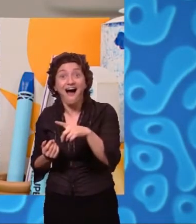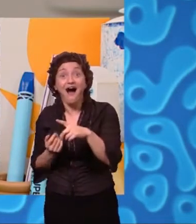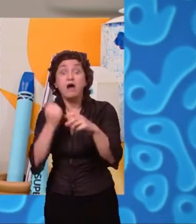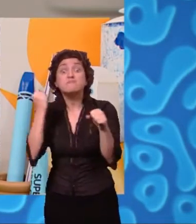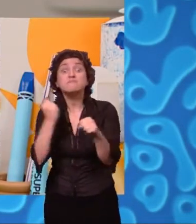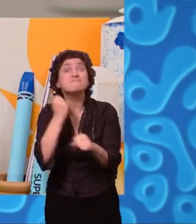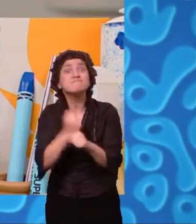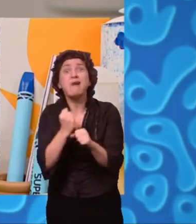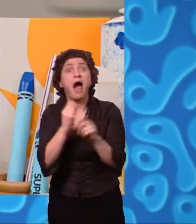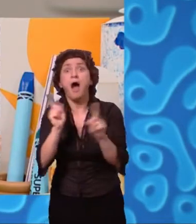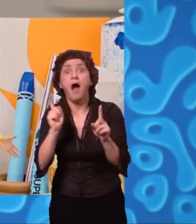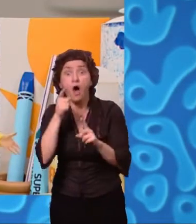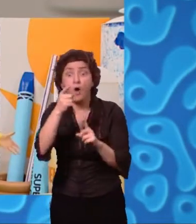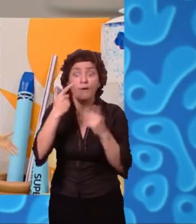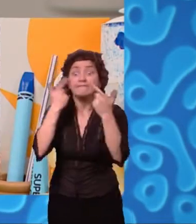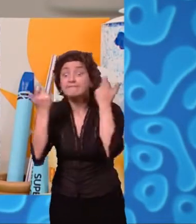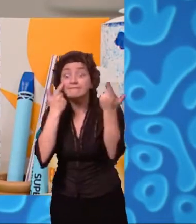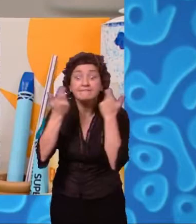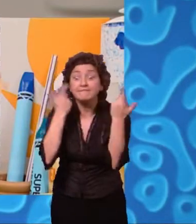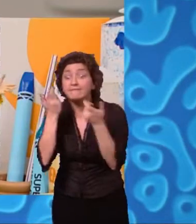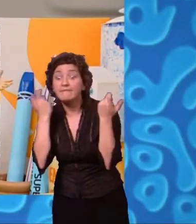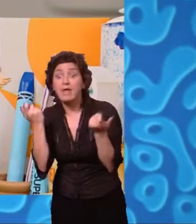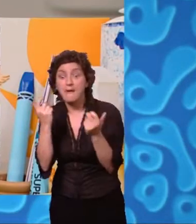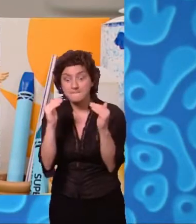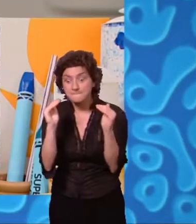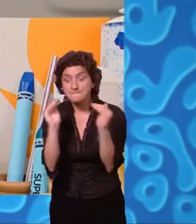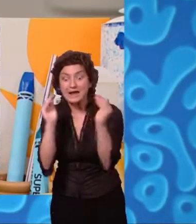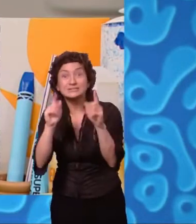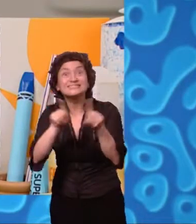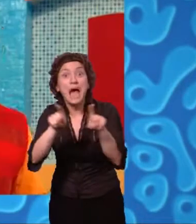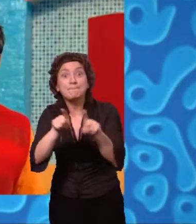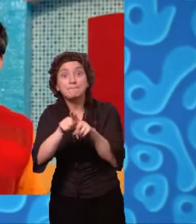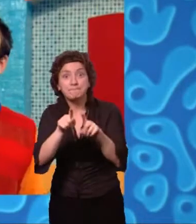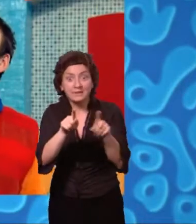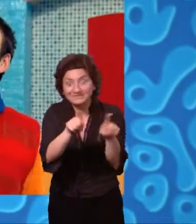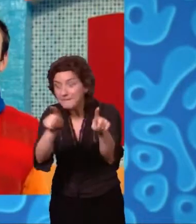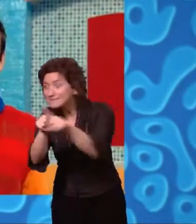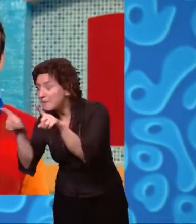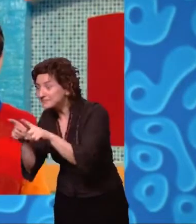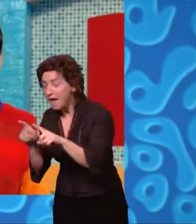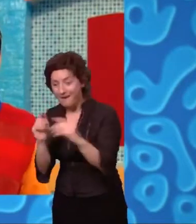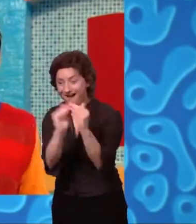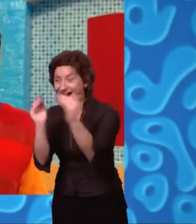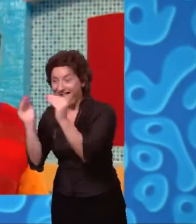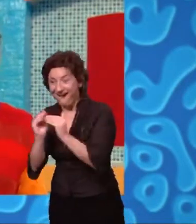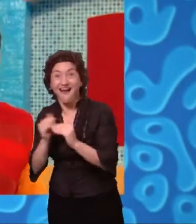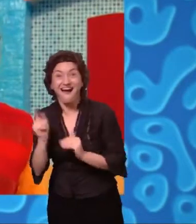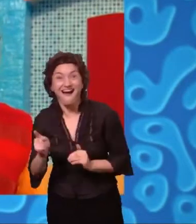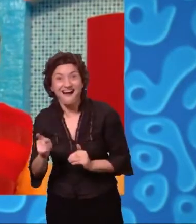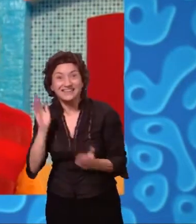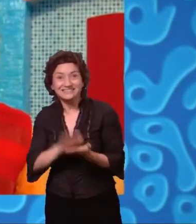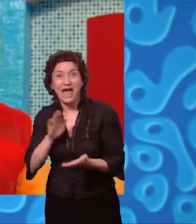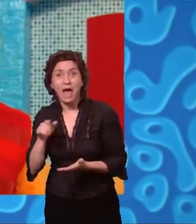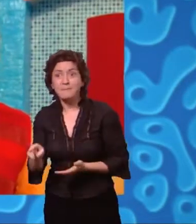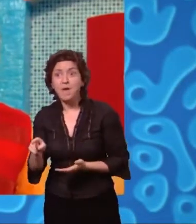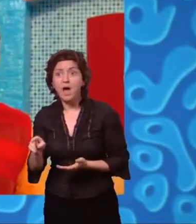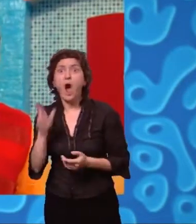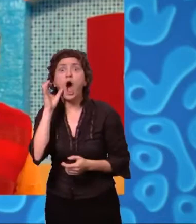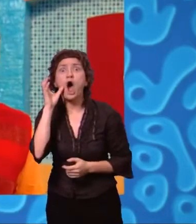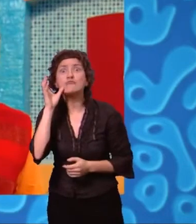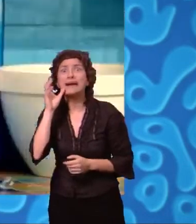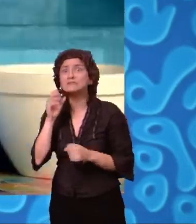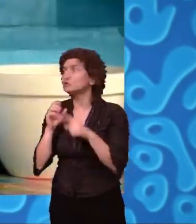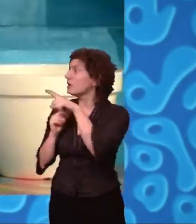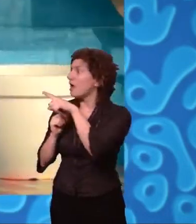find things that match and then you shout, snap! Now, what about this orange? Can we find another one to match it?